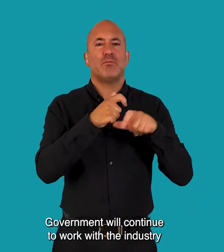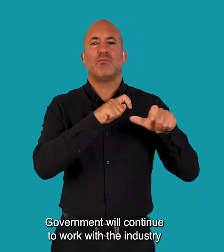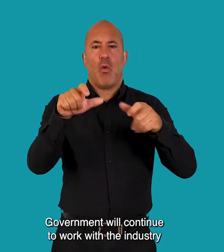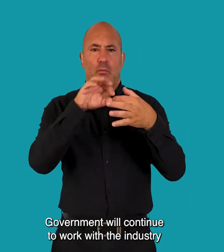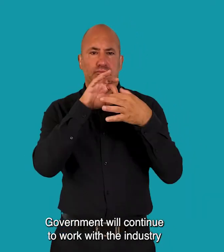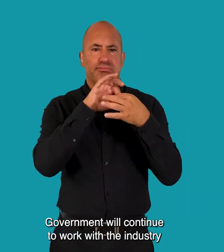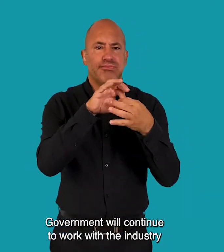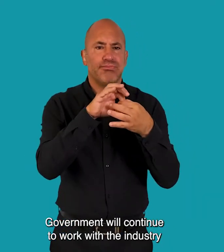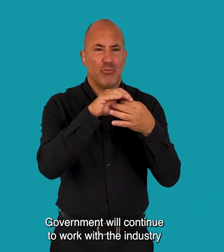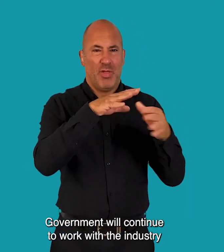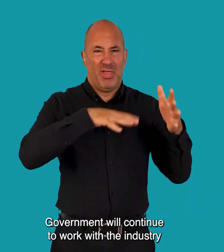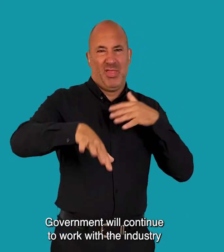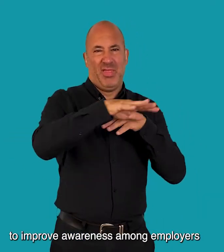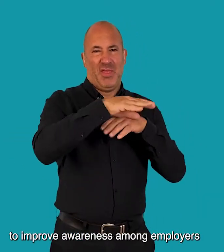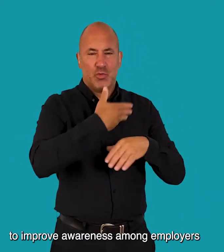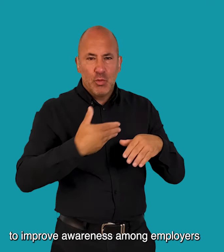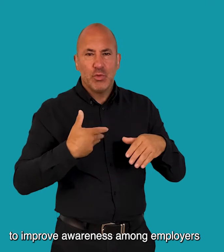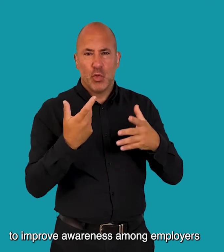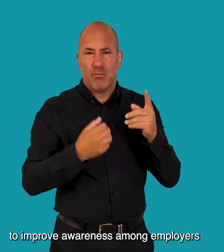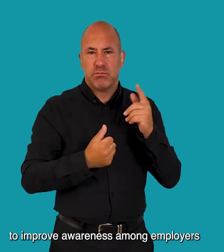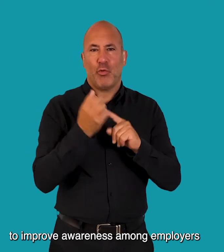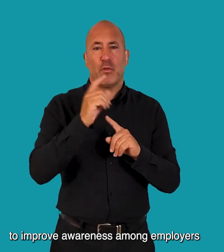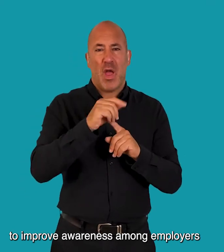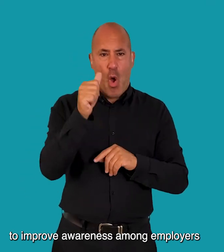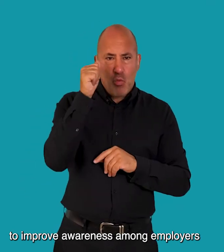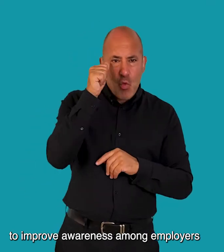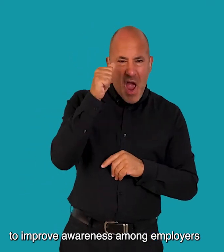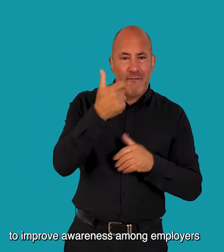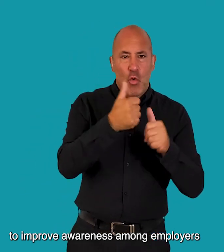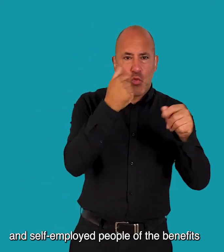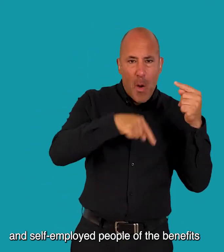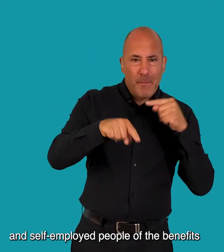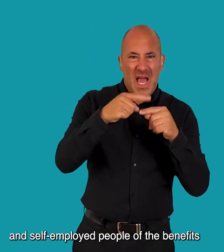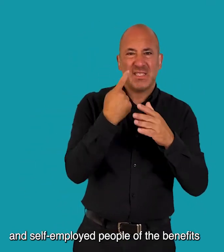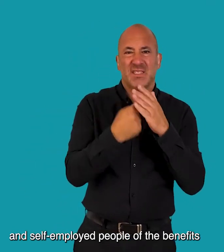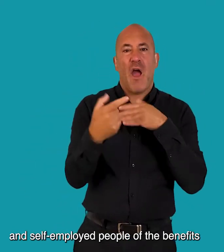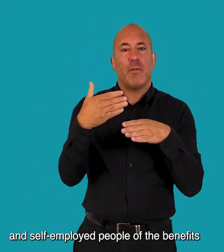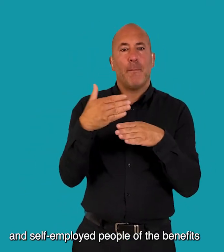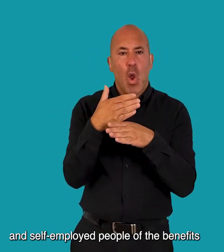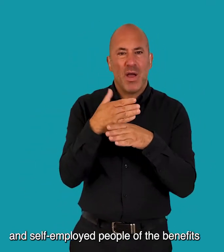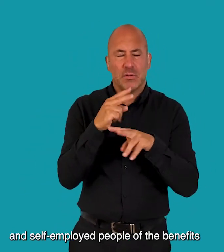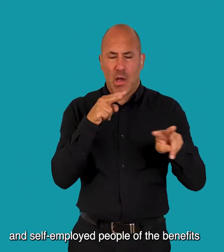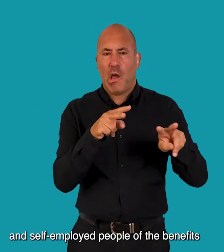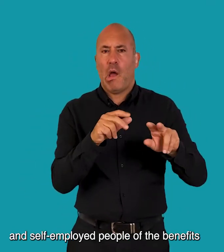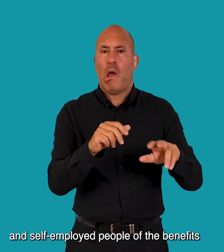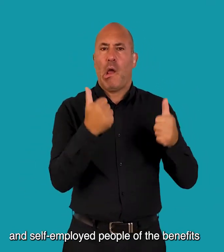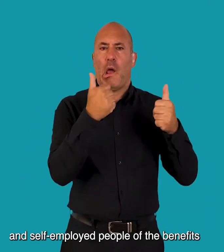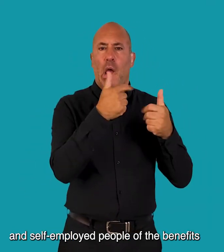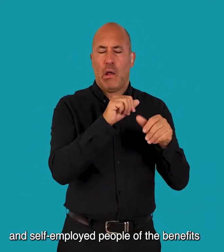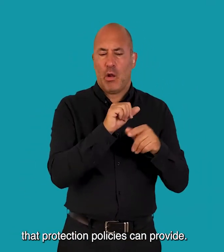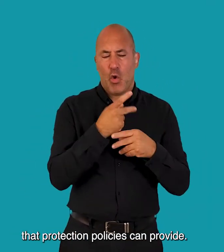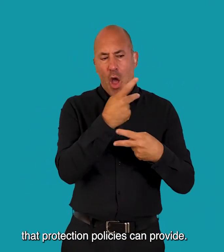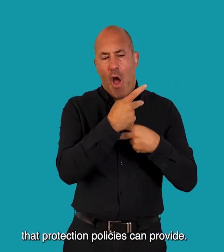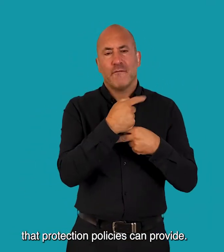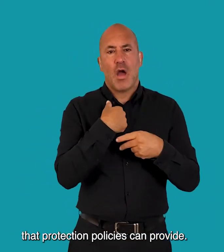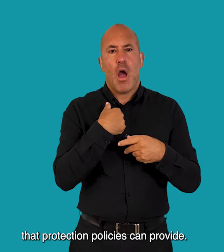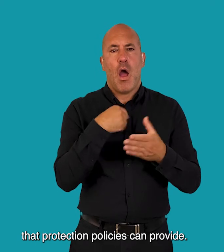to work with the industry to improve awareness among employers and self-employed people of the benefits that protection policies